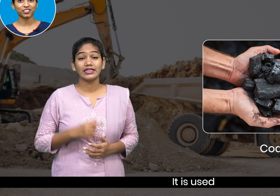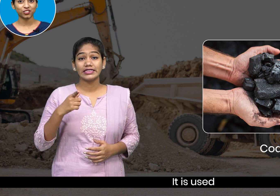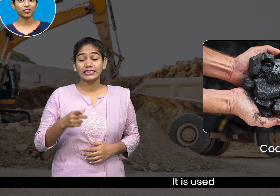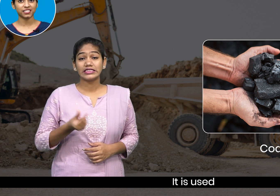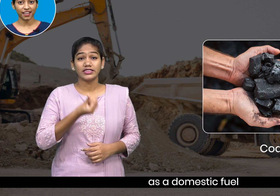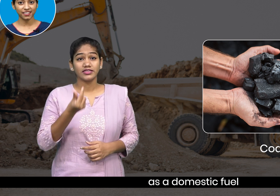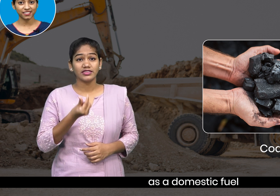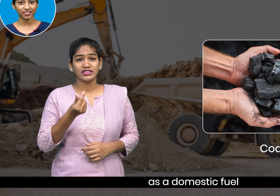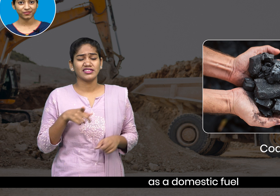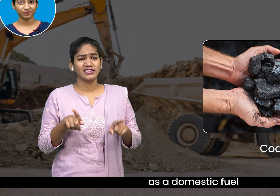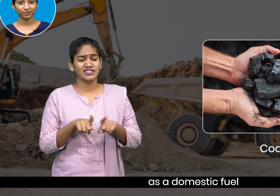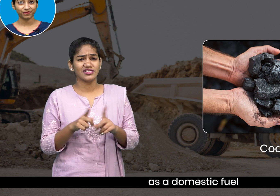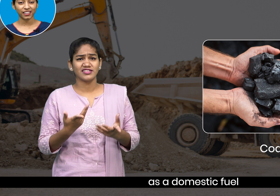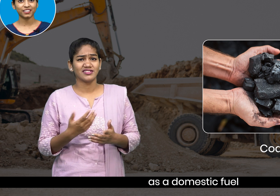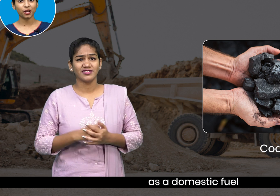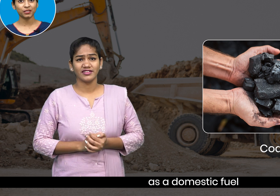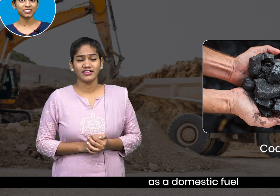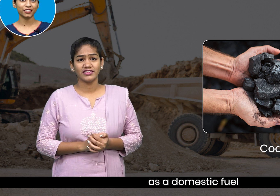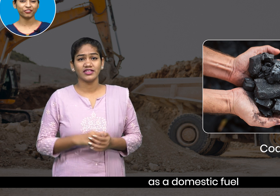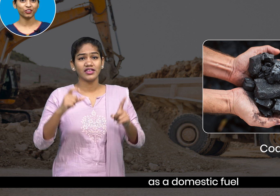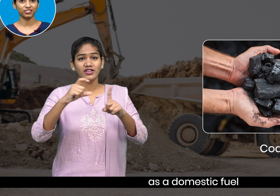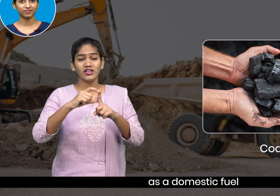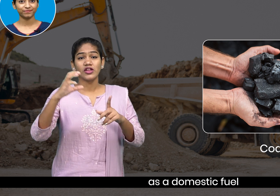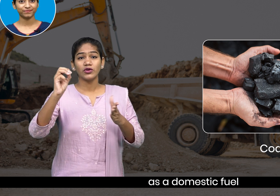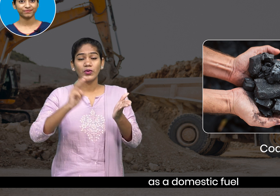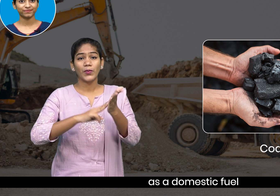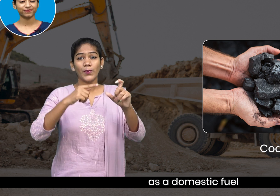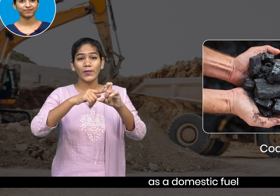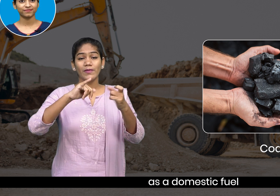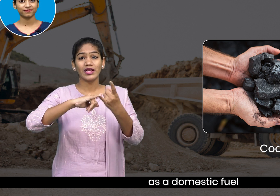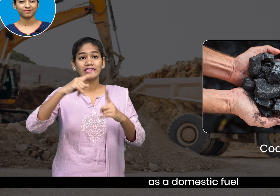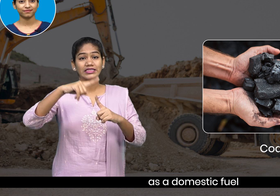It is used as a domestic fuel.